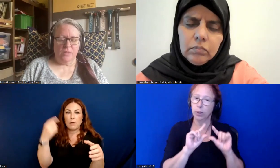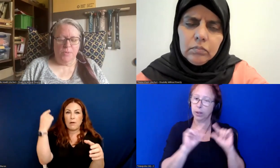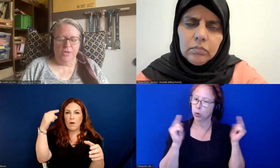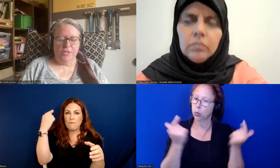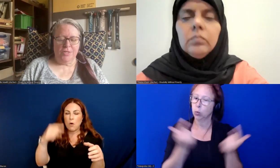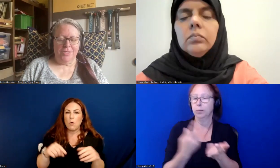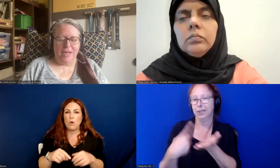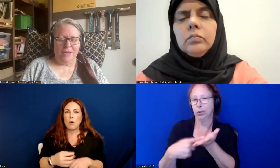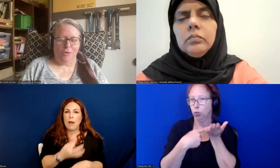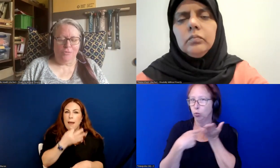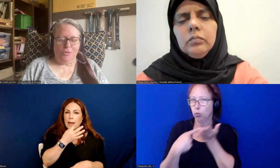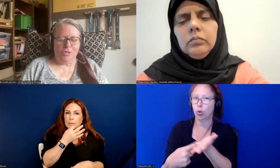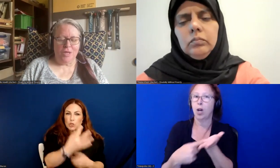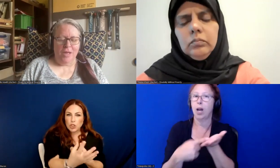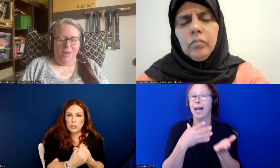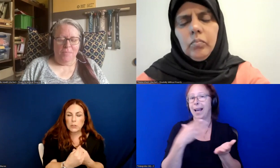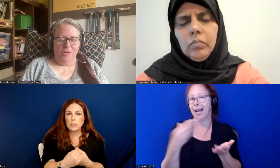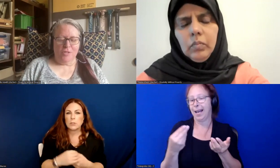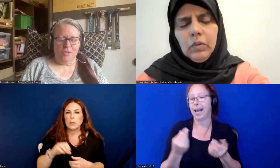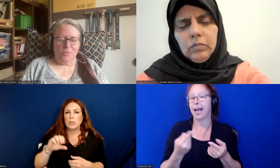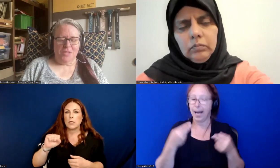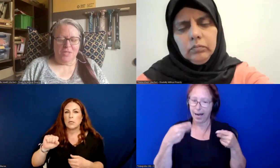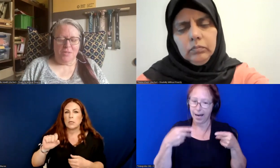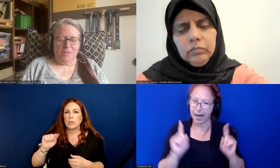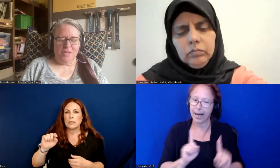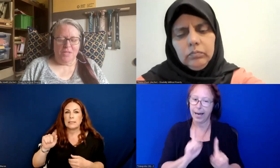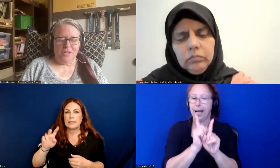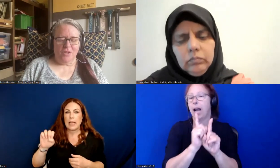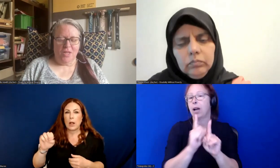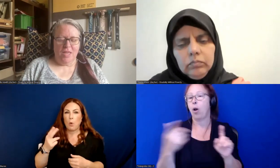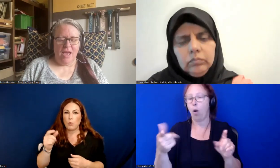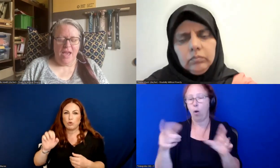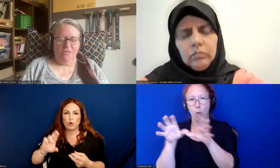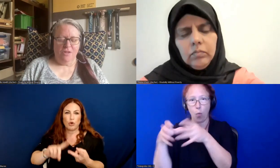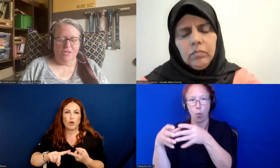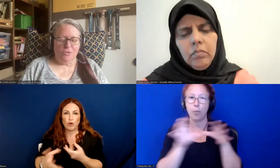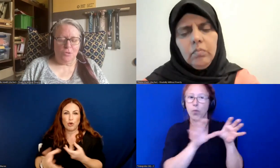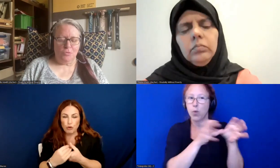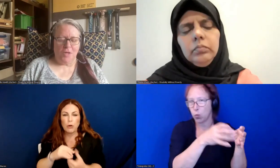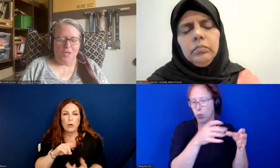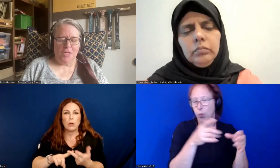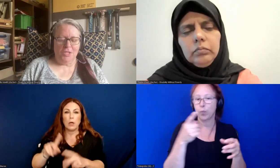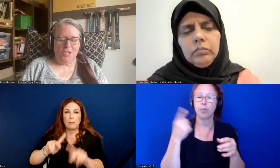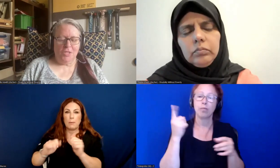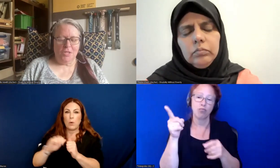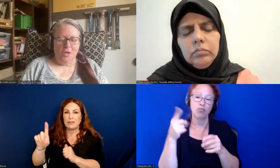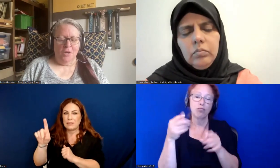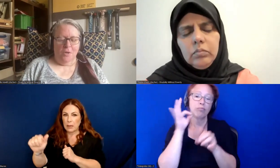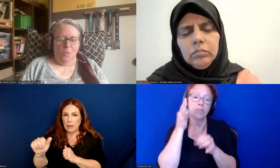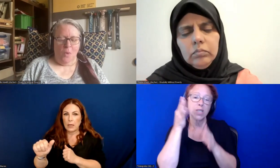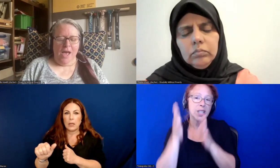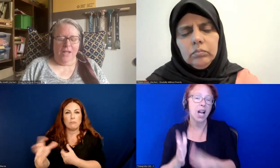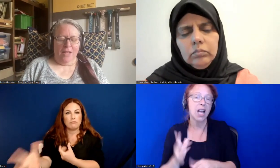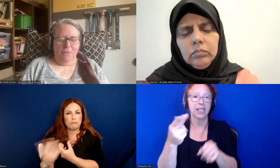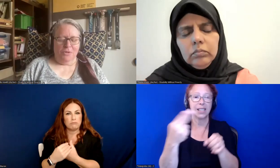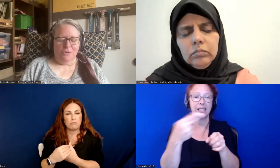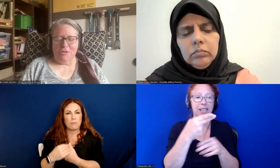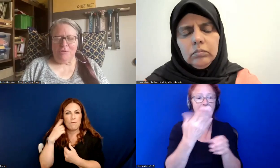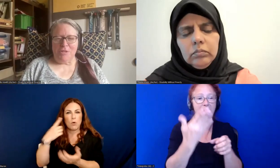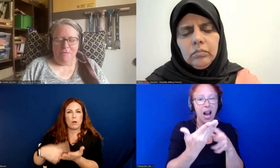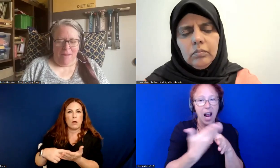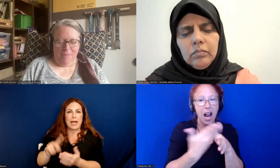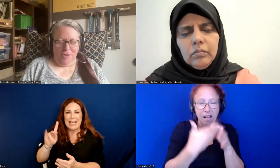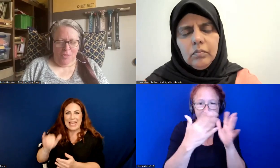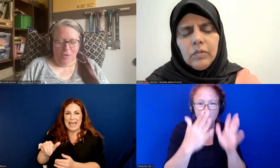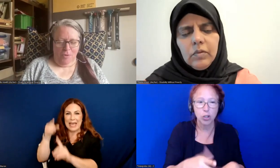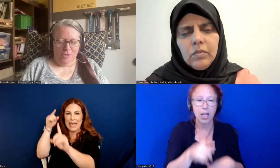of experts, stakeholders, and persons with disabilities on key areas under the regulations. Well, I would